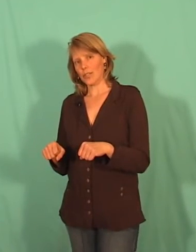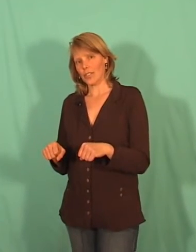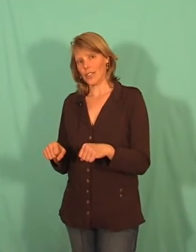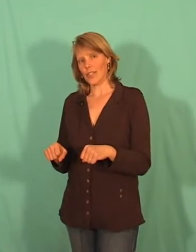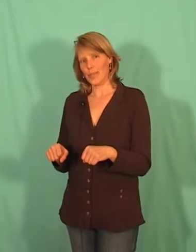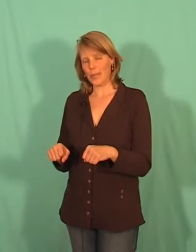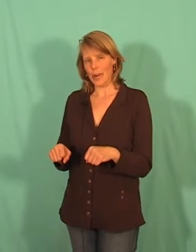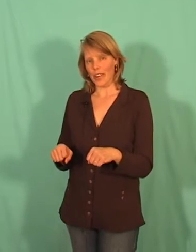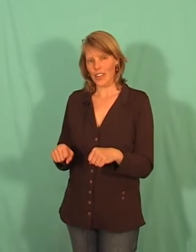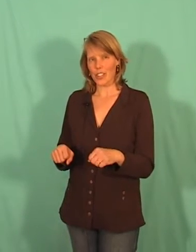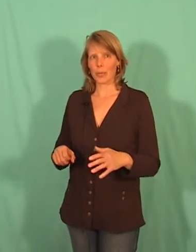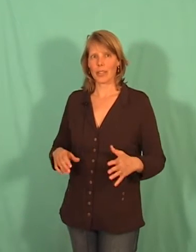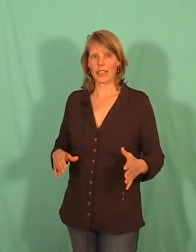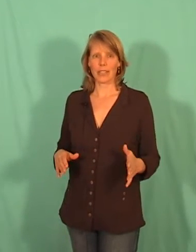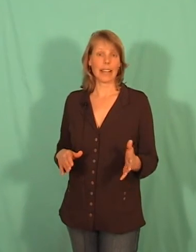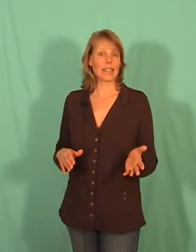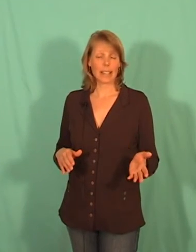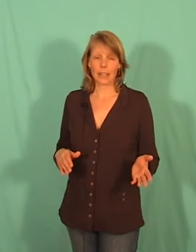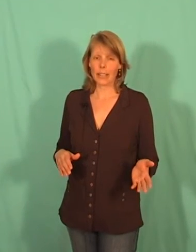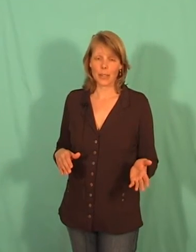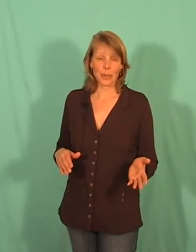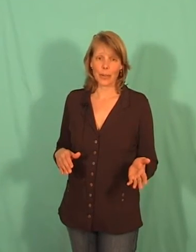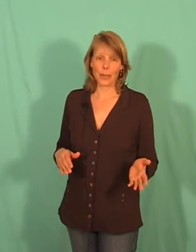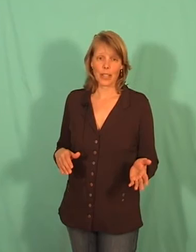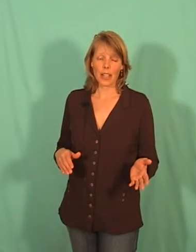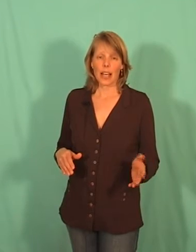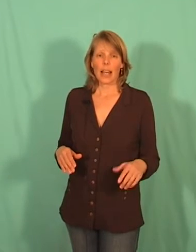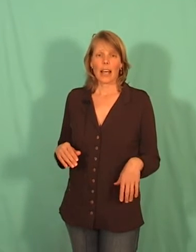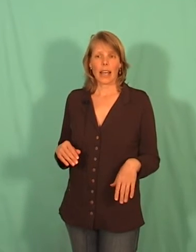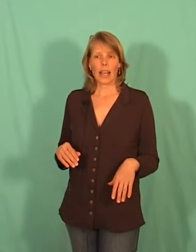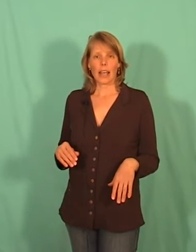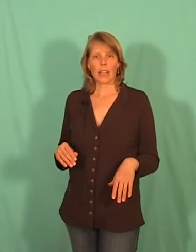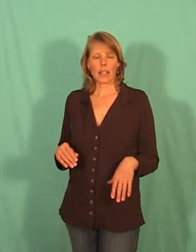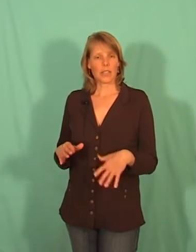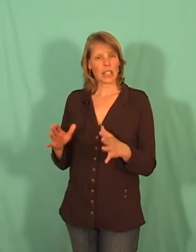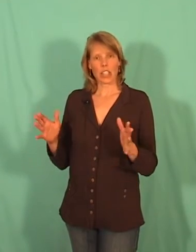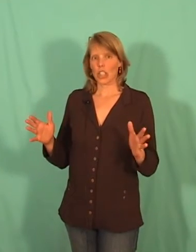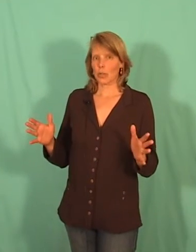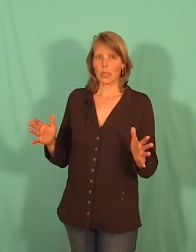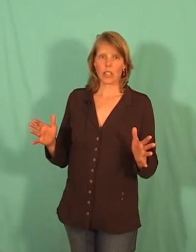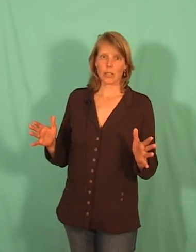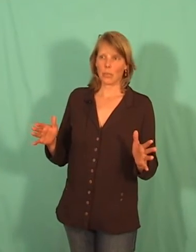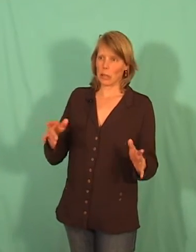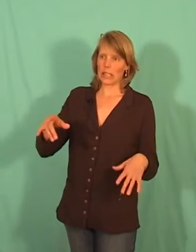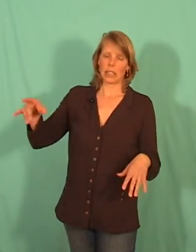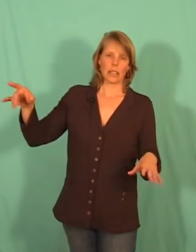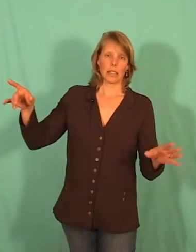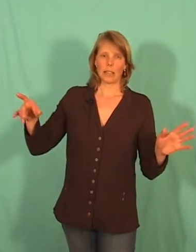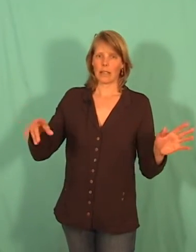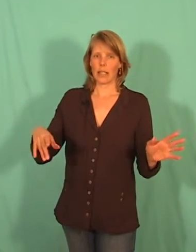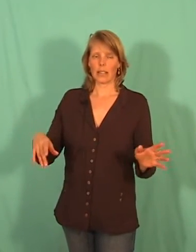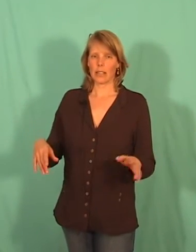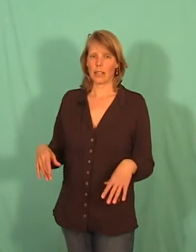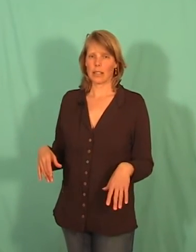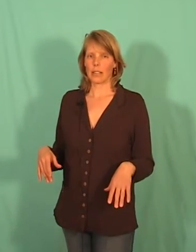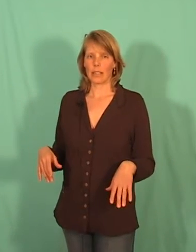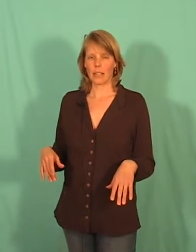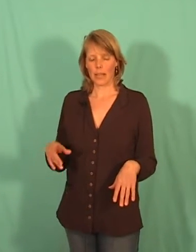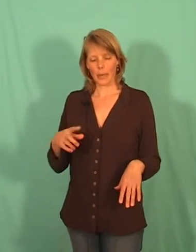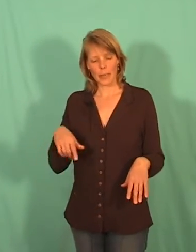stroller through the park. She was less than a year old. And all of a sudden she was pointing and yelling, and I went around to